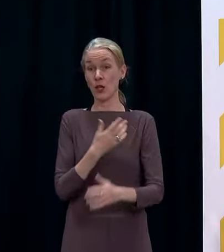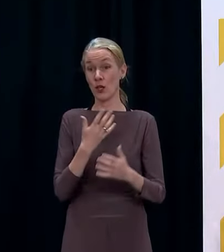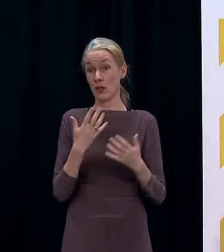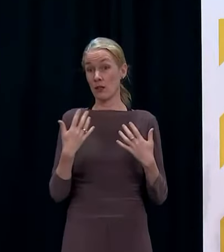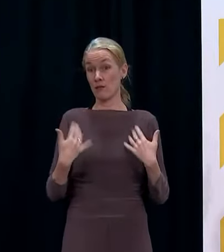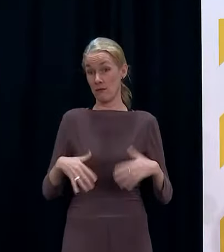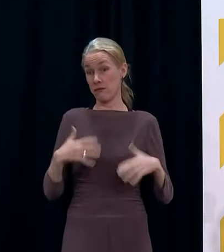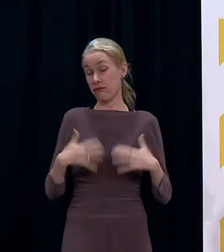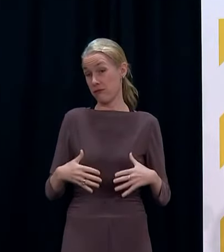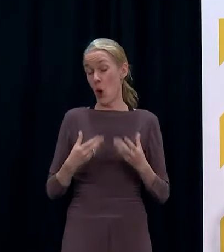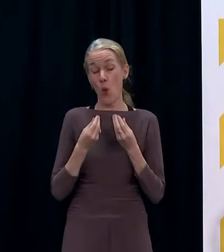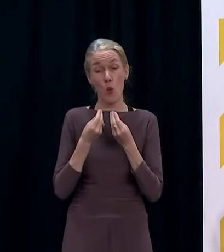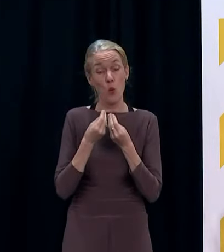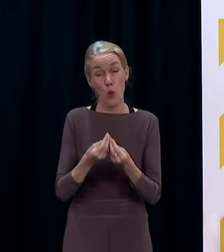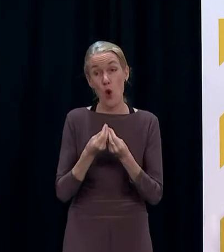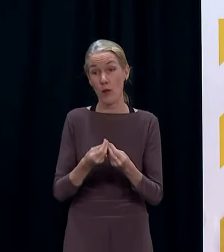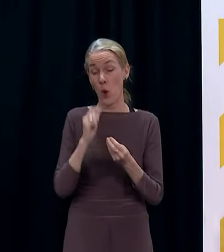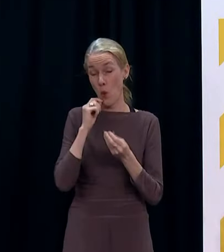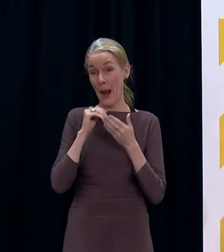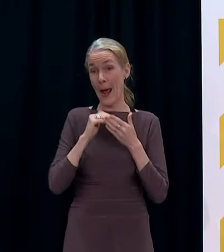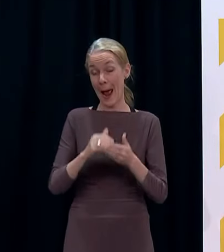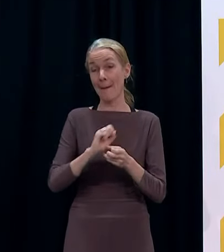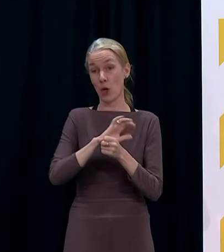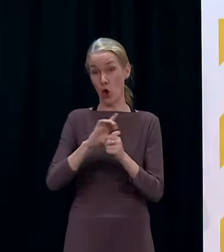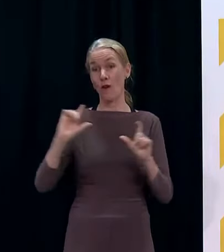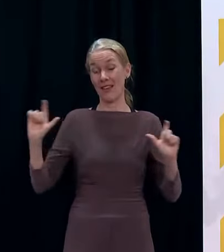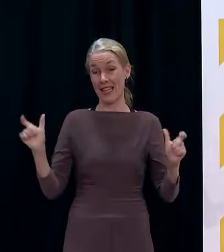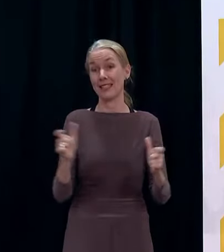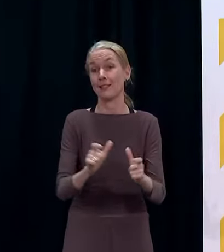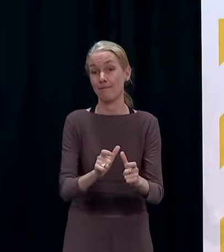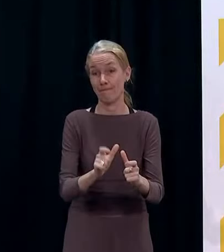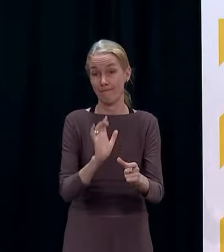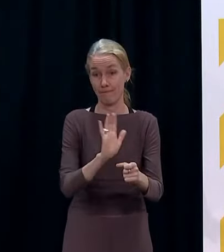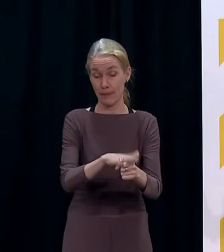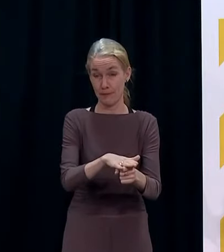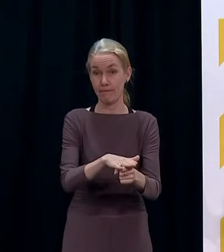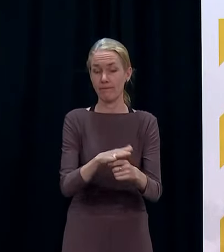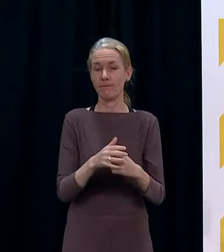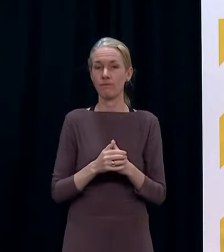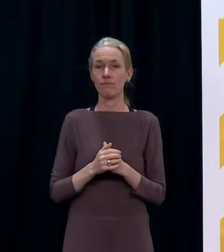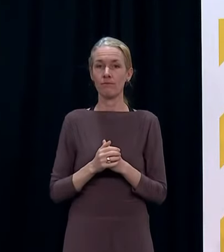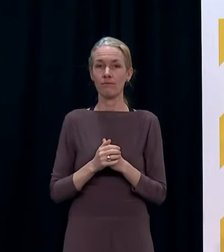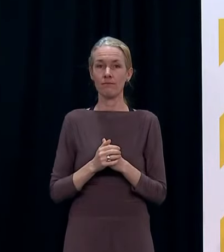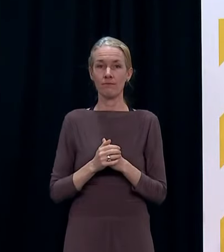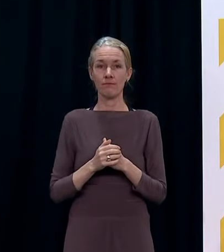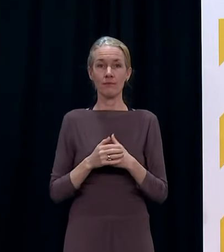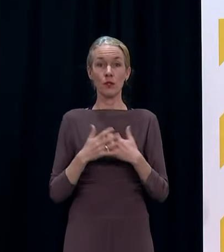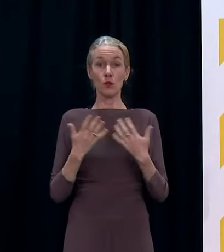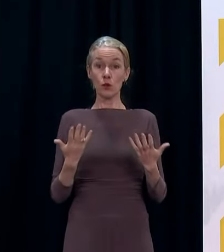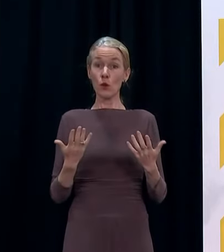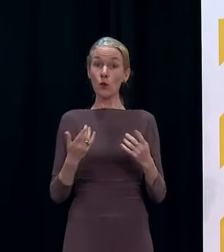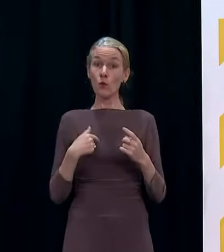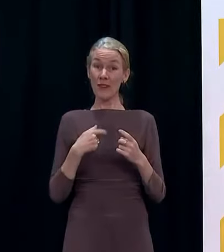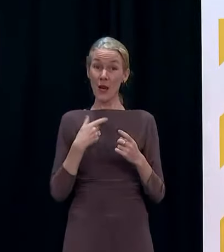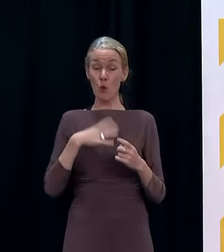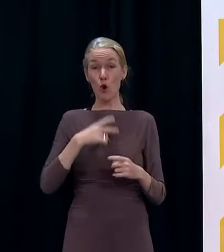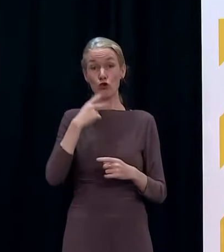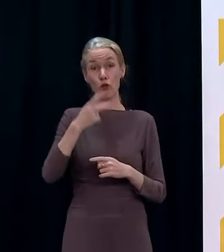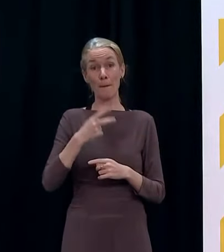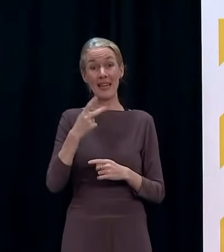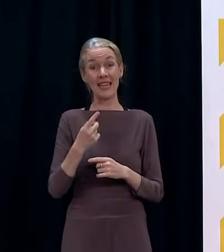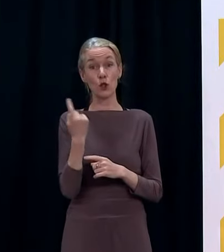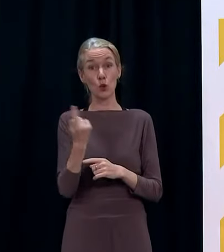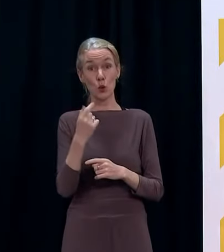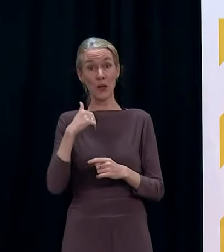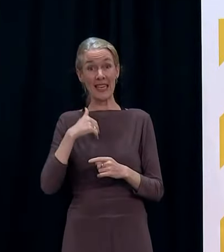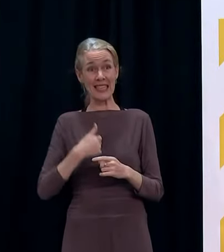difference, and we need to continue to do so. I'd also like to stress that it's important for anyone who needs any form of healthcare that it's important they